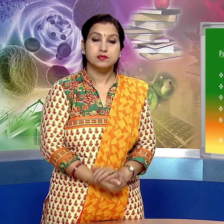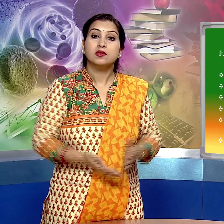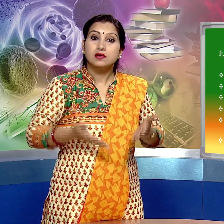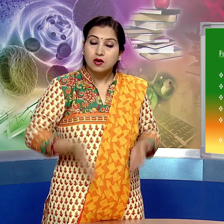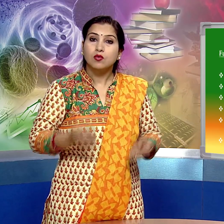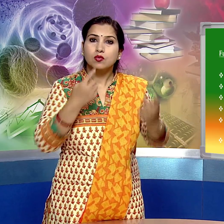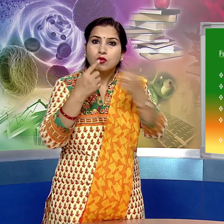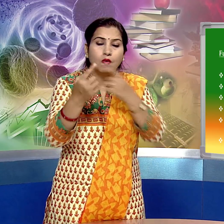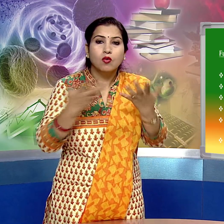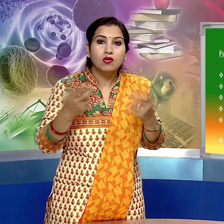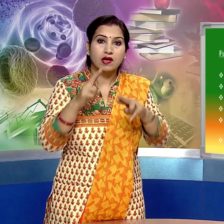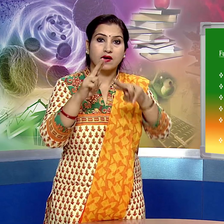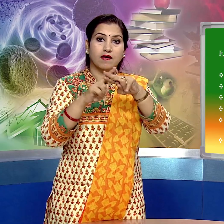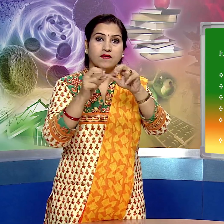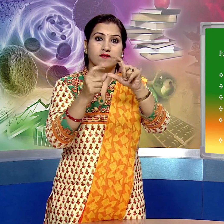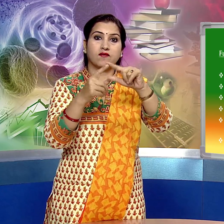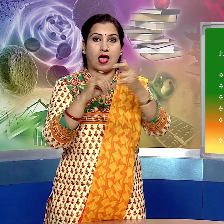Now we will talk about fats.